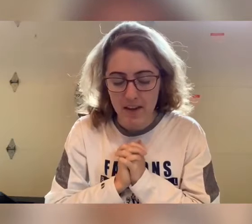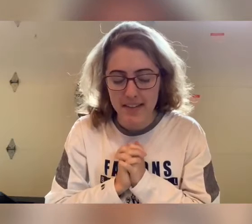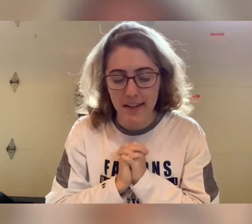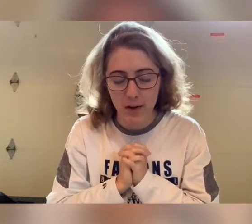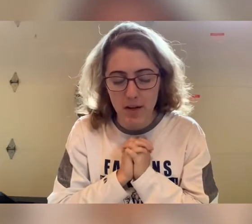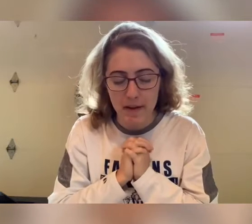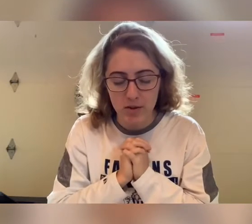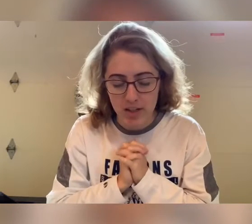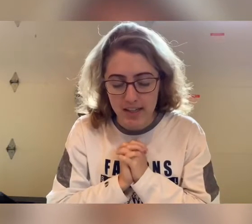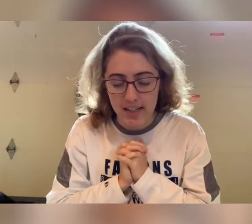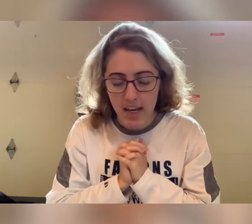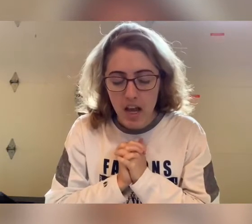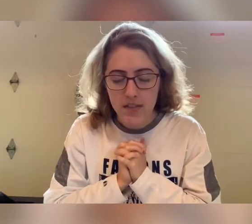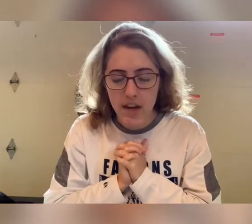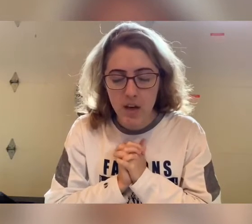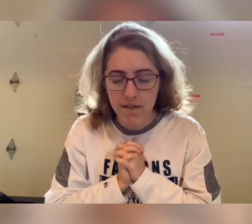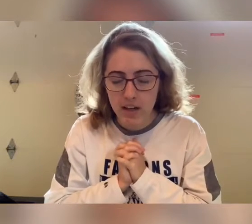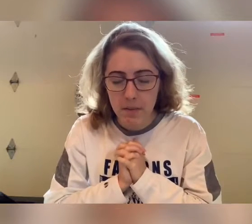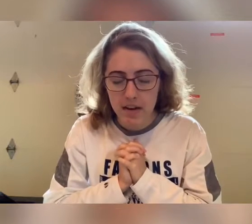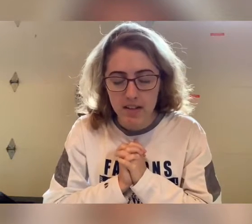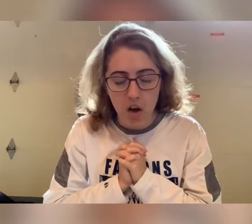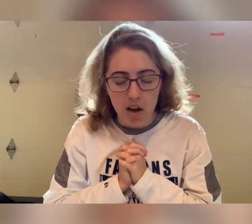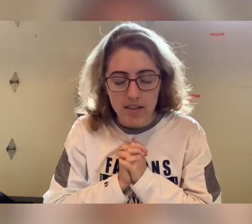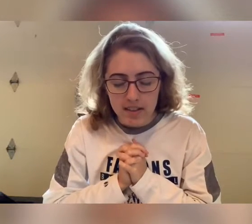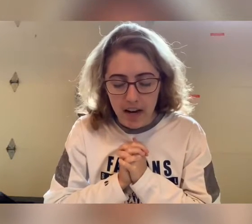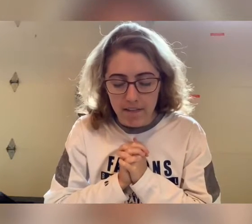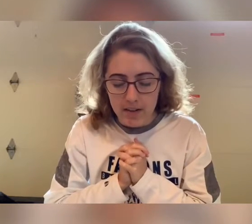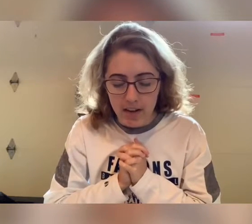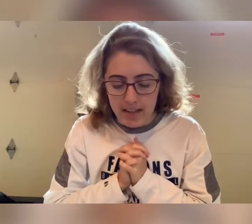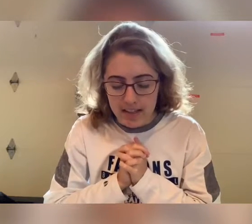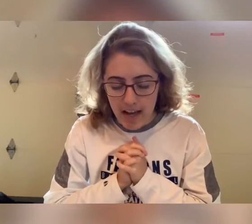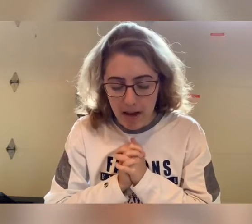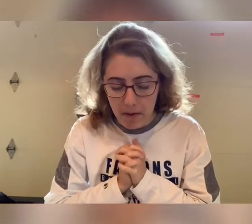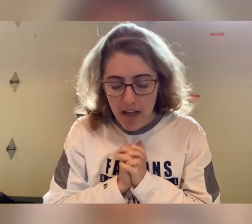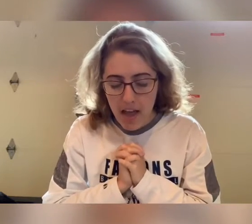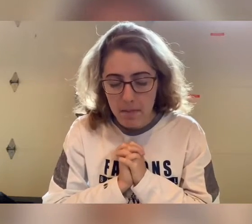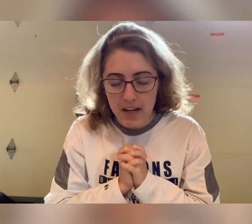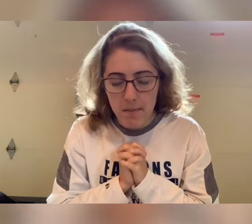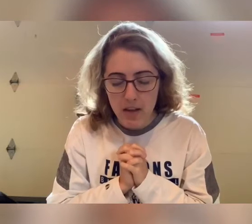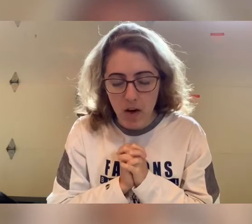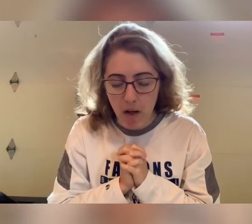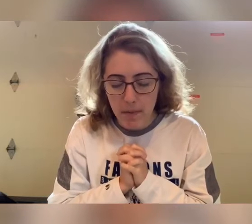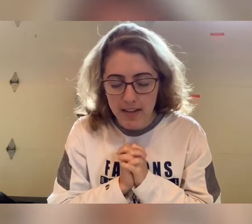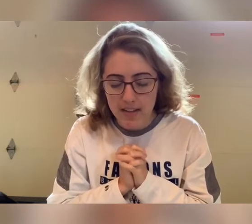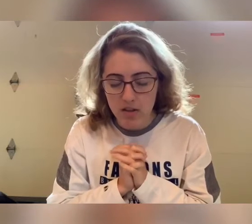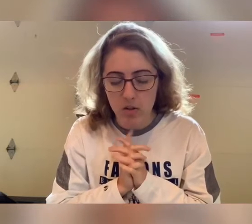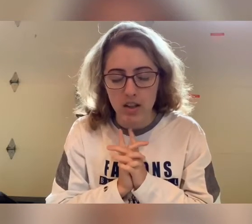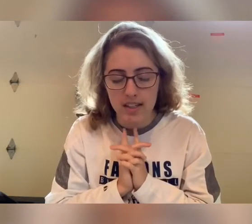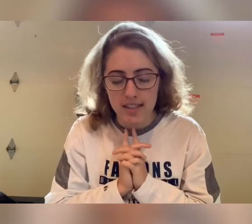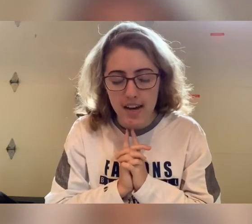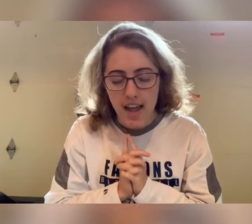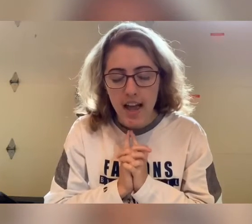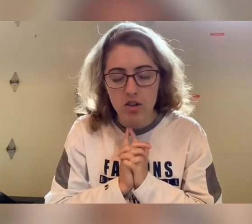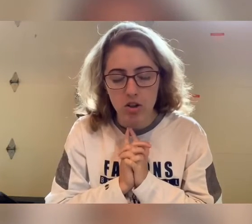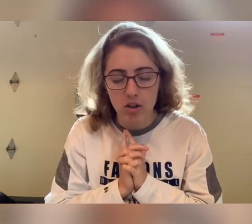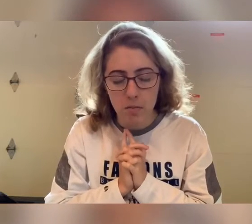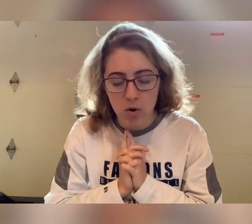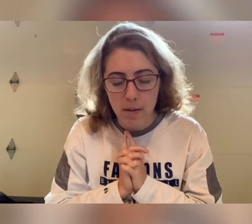us to learn about Jesus. Thank you for keeping us all safe during this time. And please may you help us to listen and to learn more about